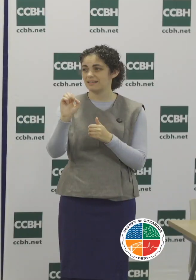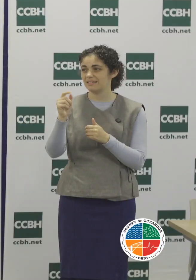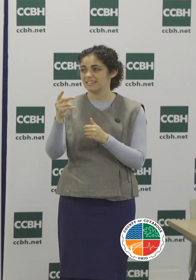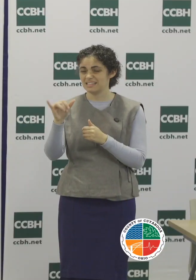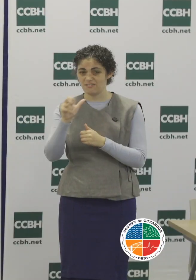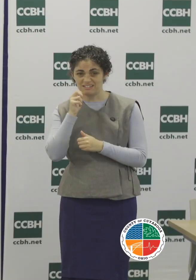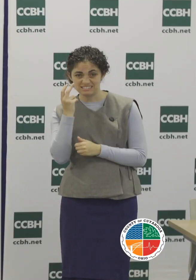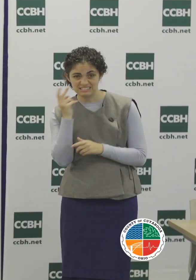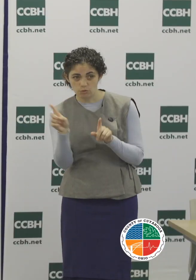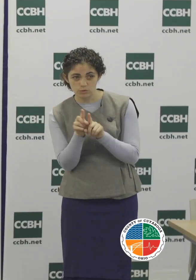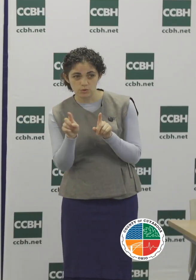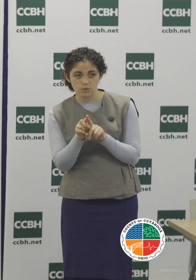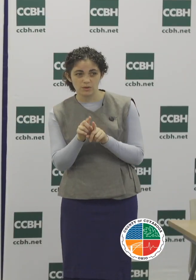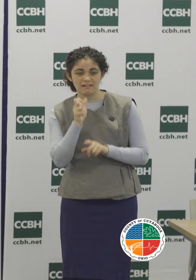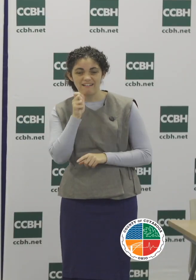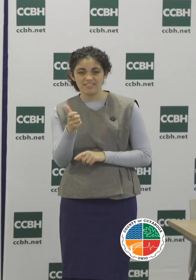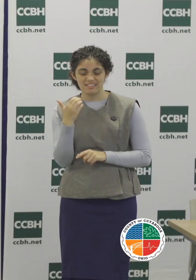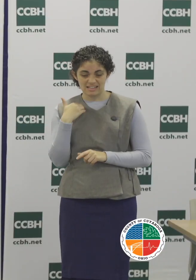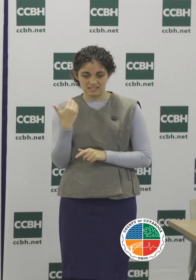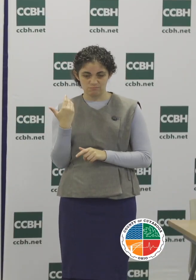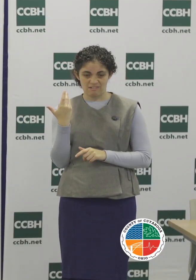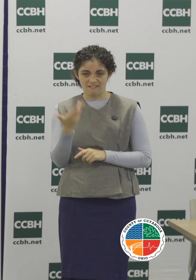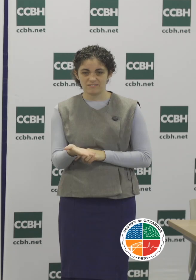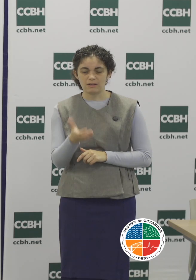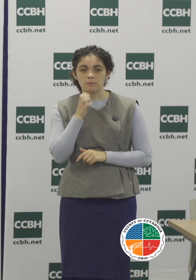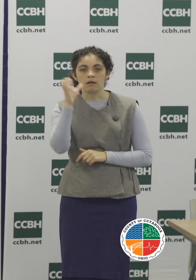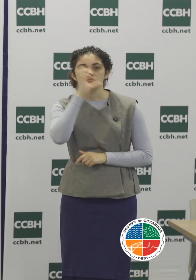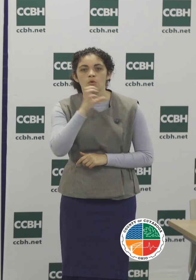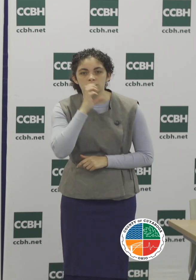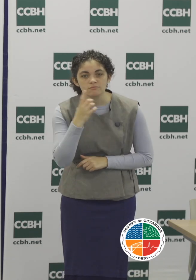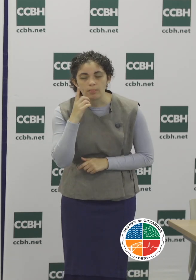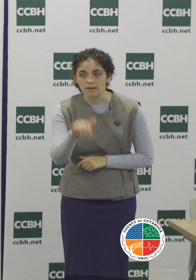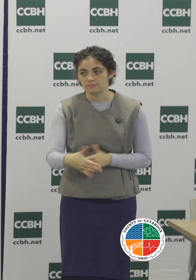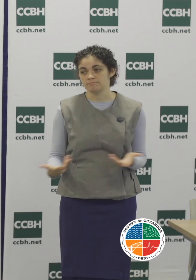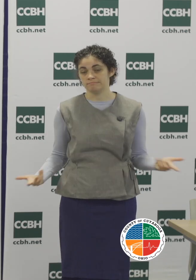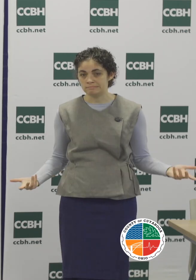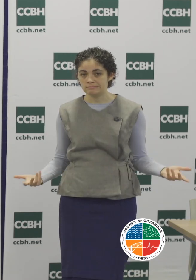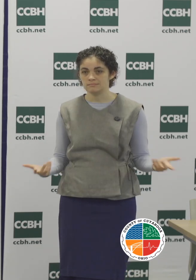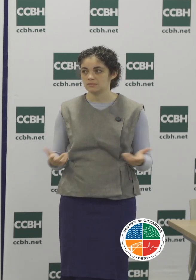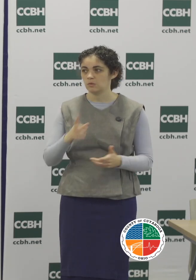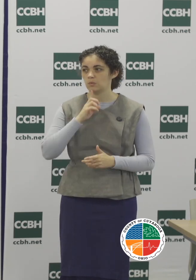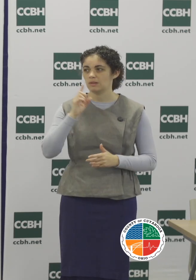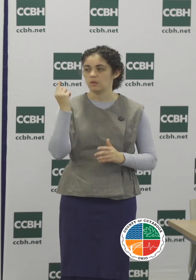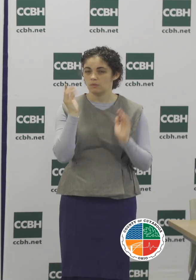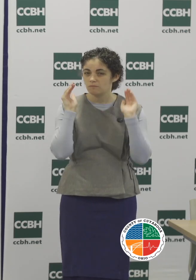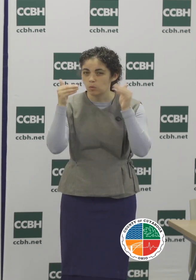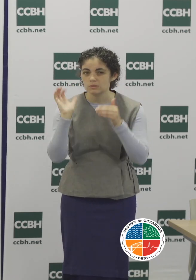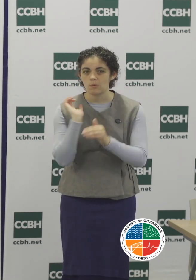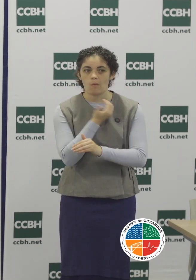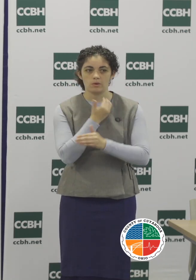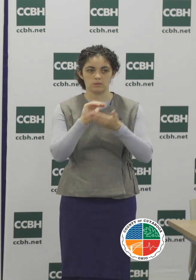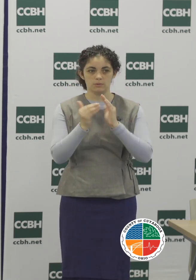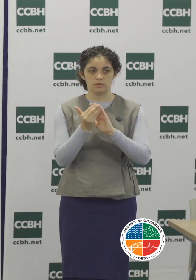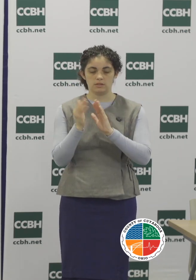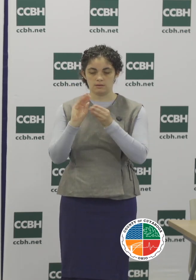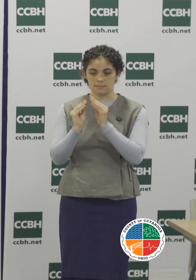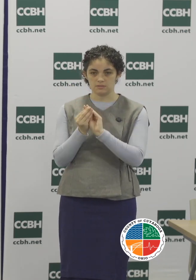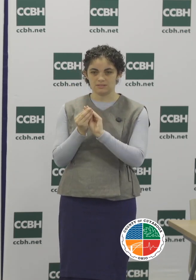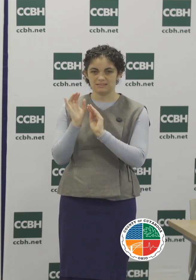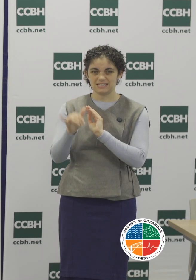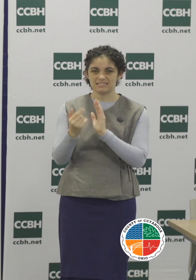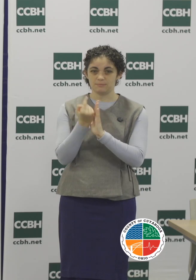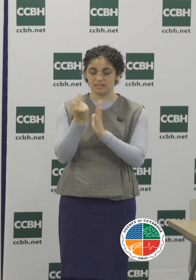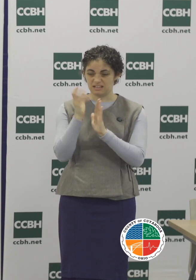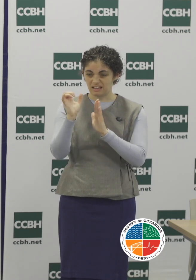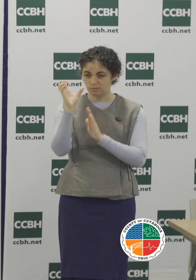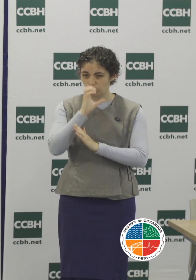either, and it's not that they don't exist, I have not looked for them. So I have really only focused on our community numbers. That's something I can